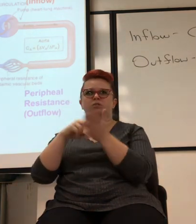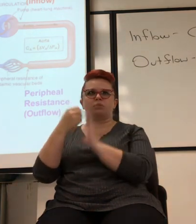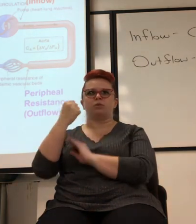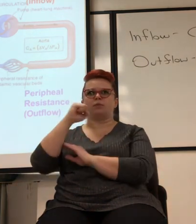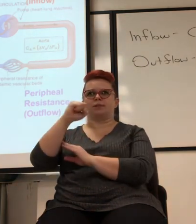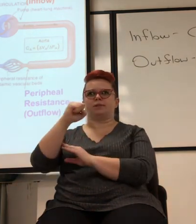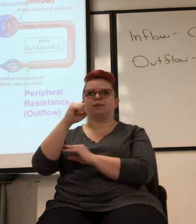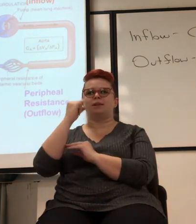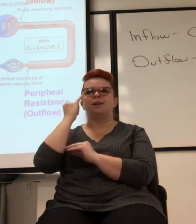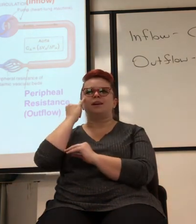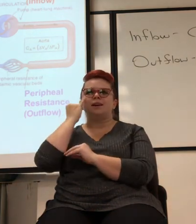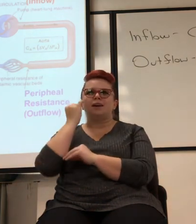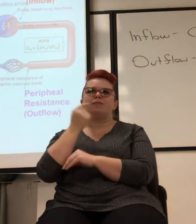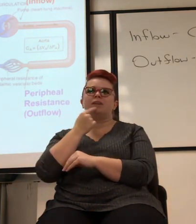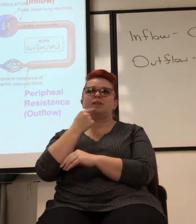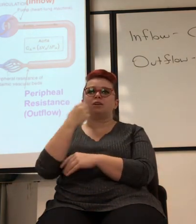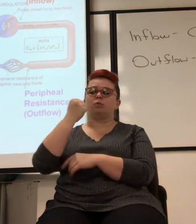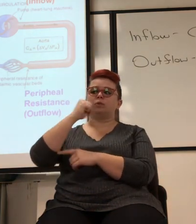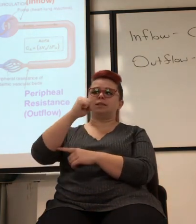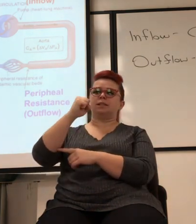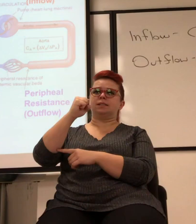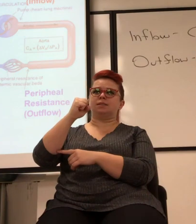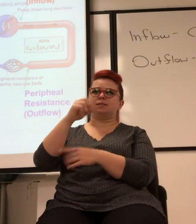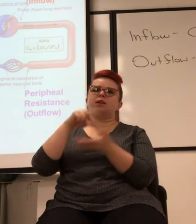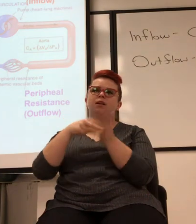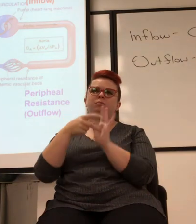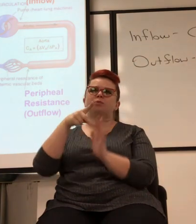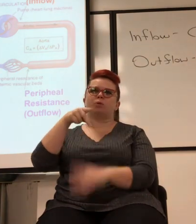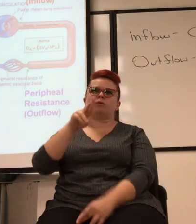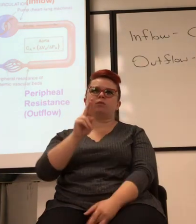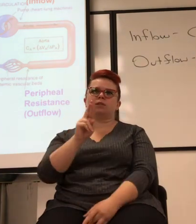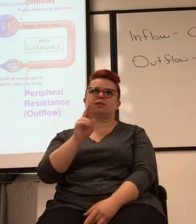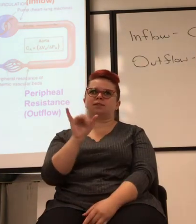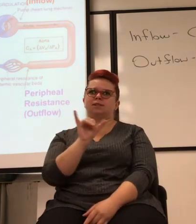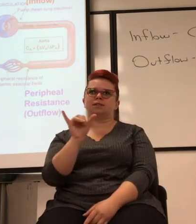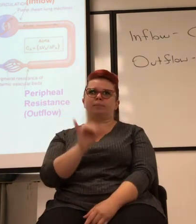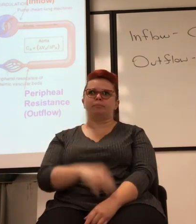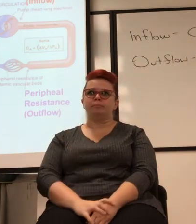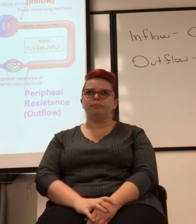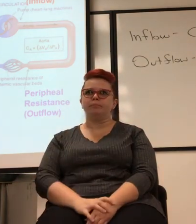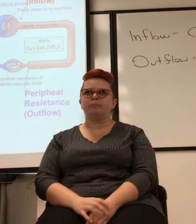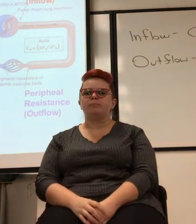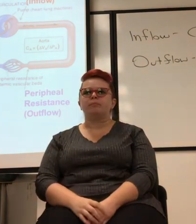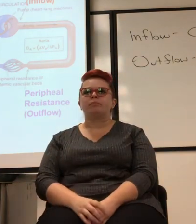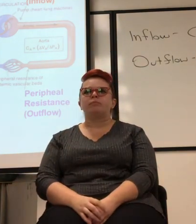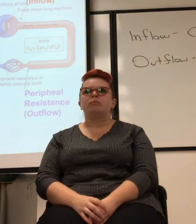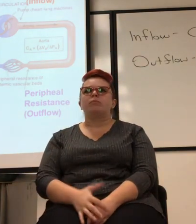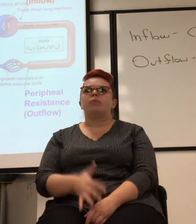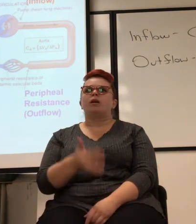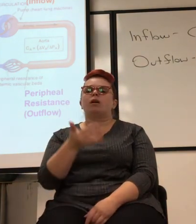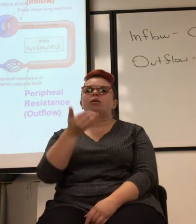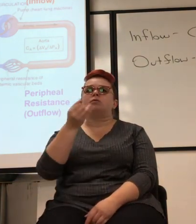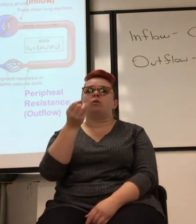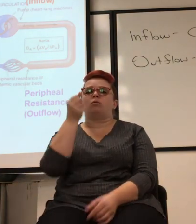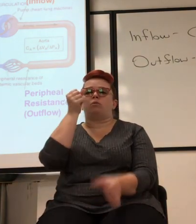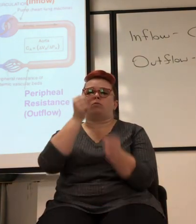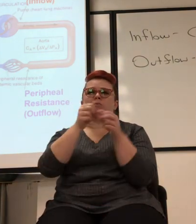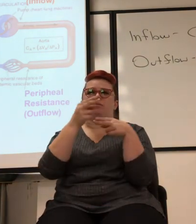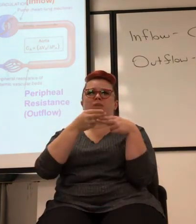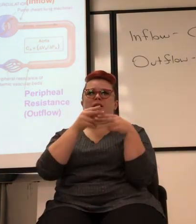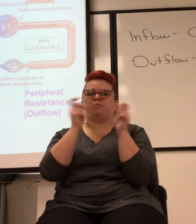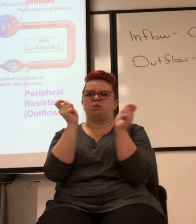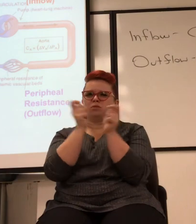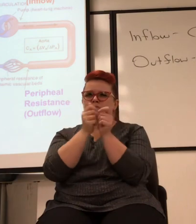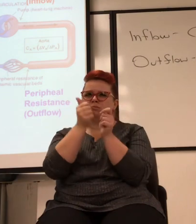it's understood peripheral resistance. And let's remember the names of the smallest